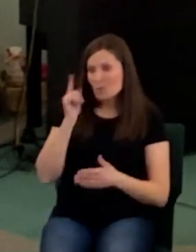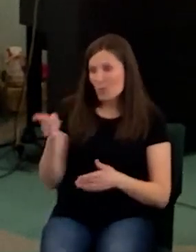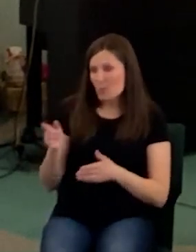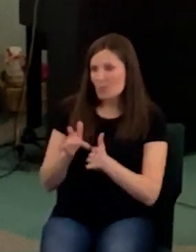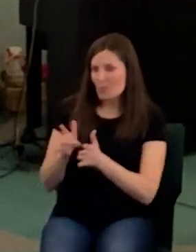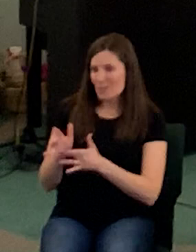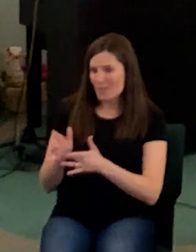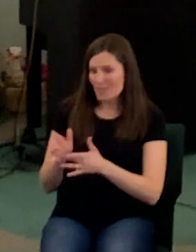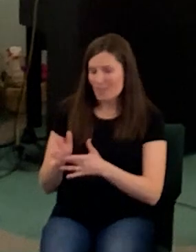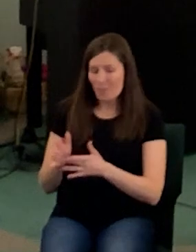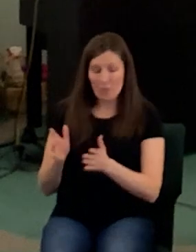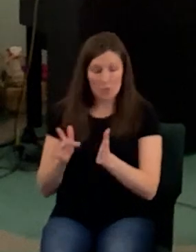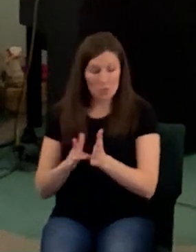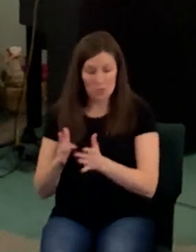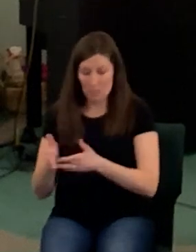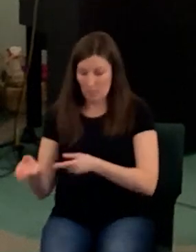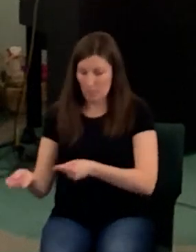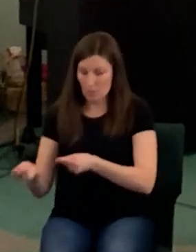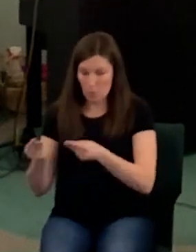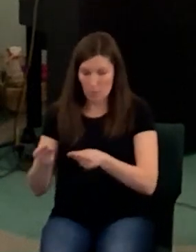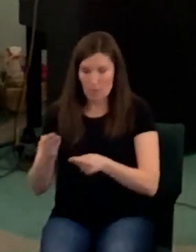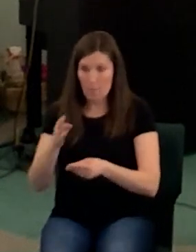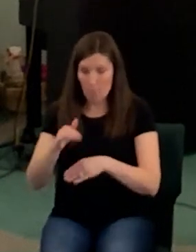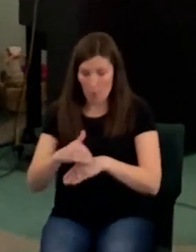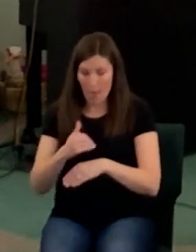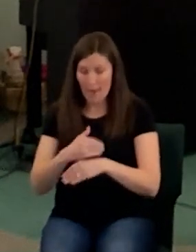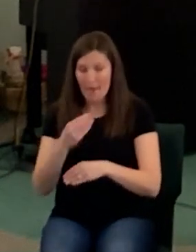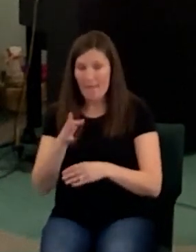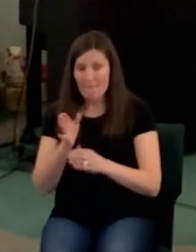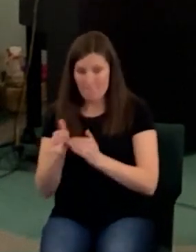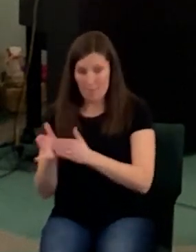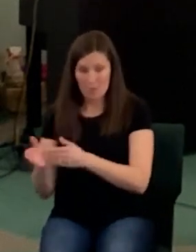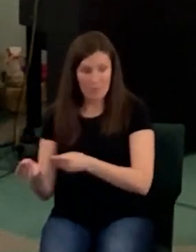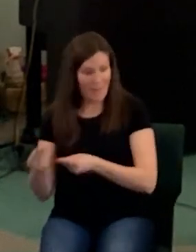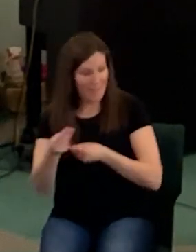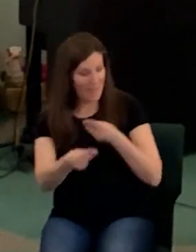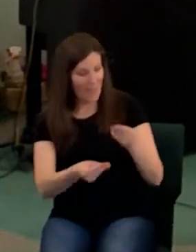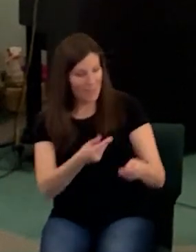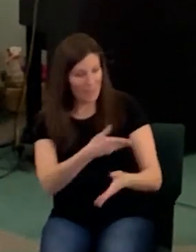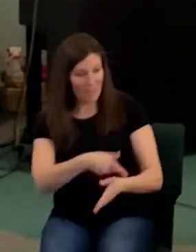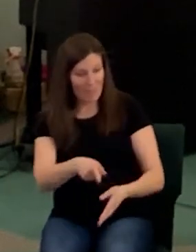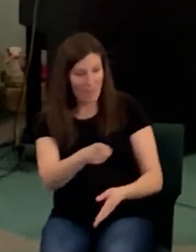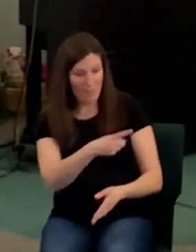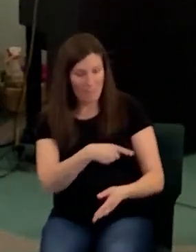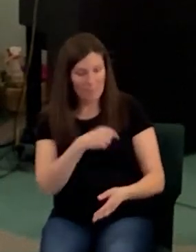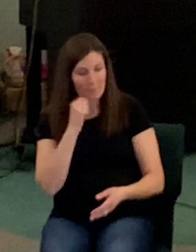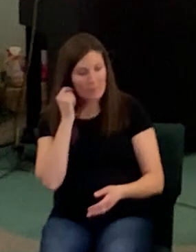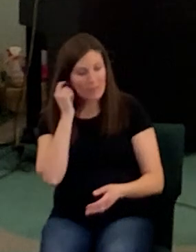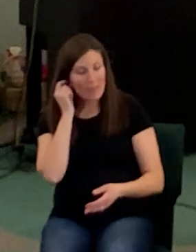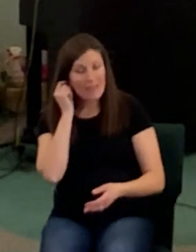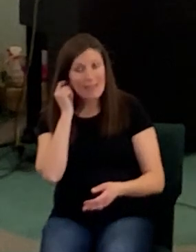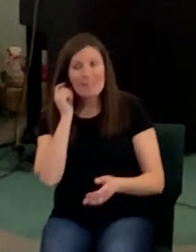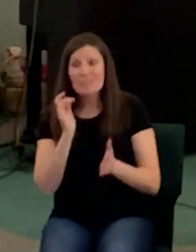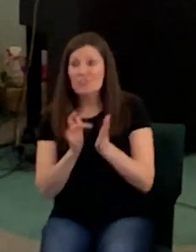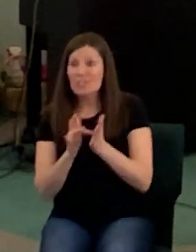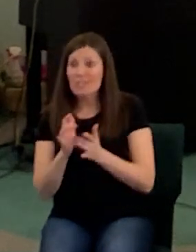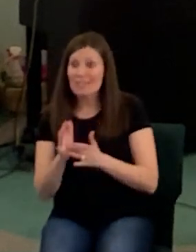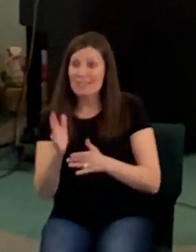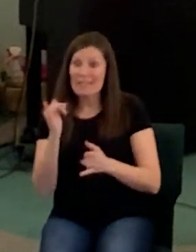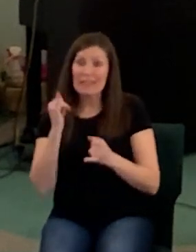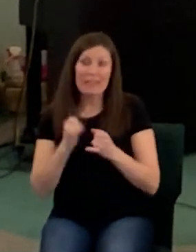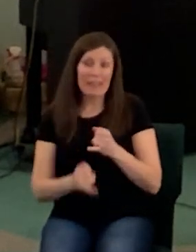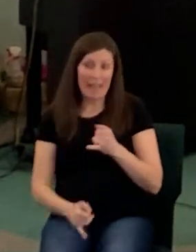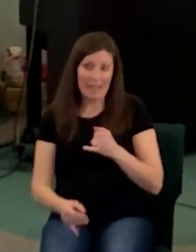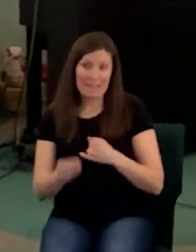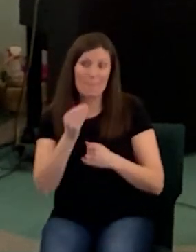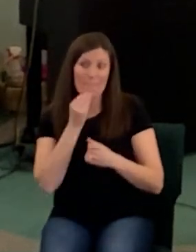Jesus came and he took the bread and gave it to them, and the fish likewise. This is Jesus' last meal with his disciples we read about